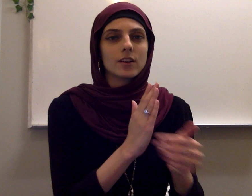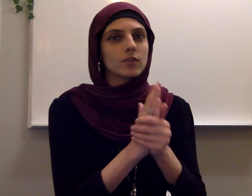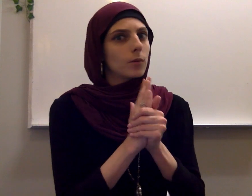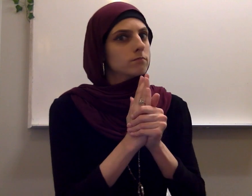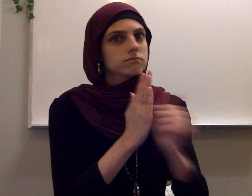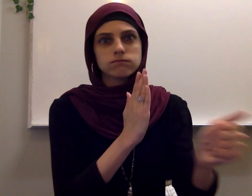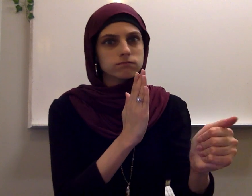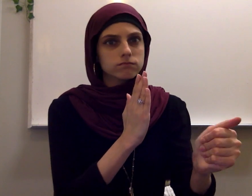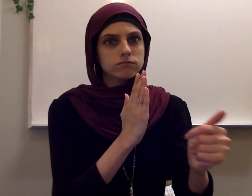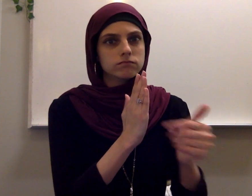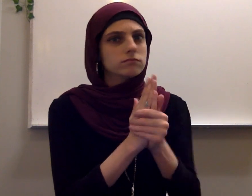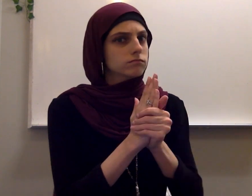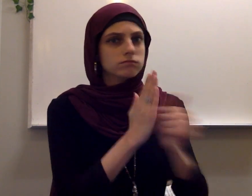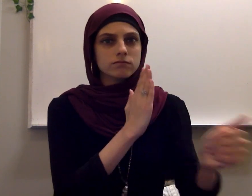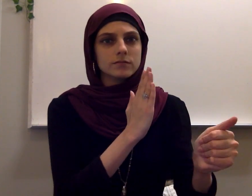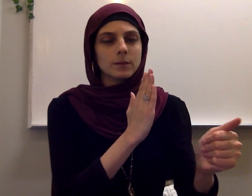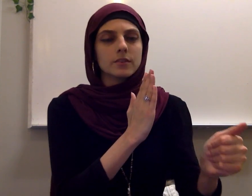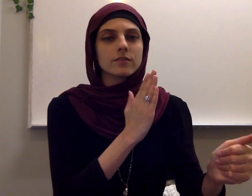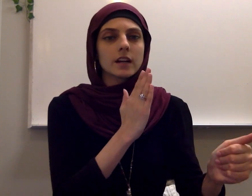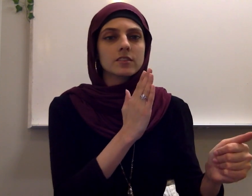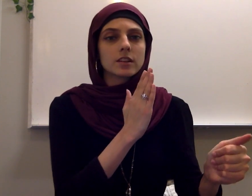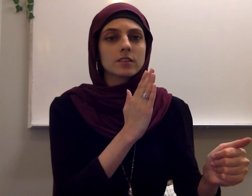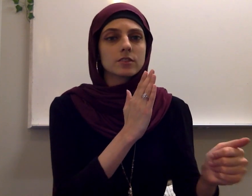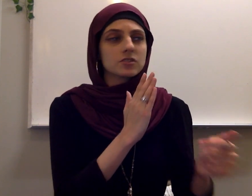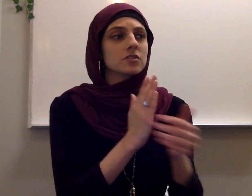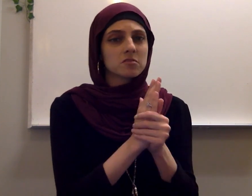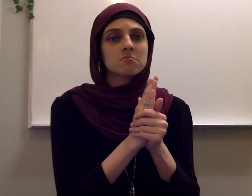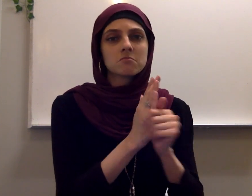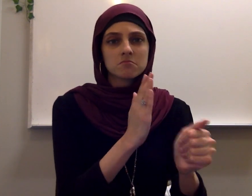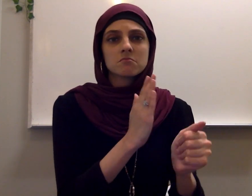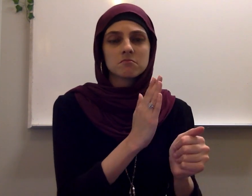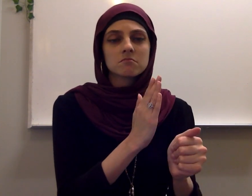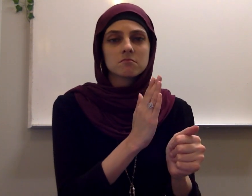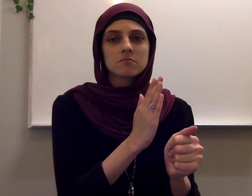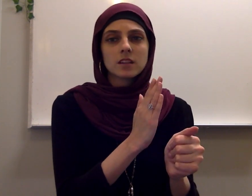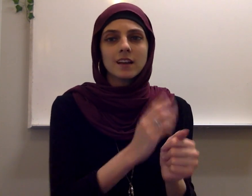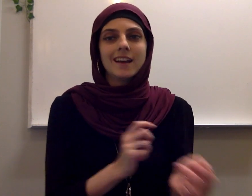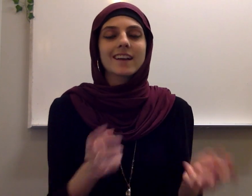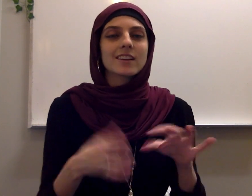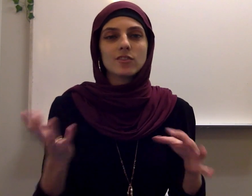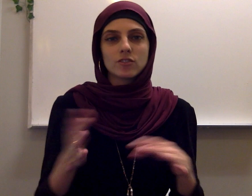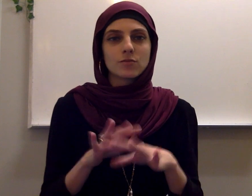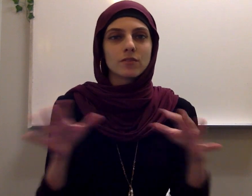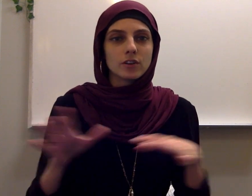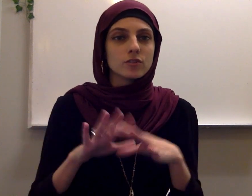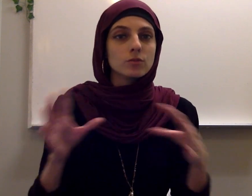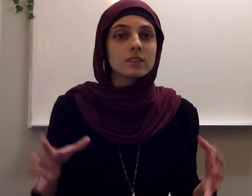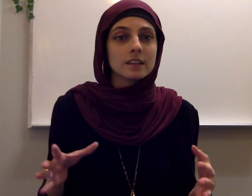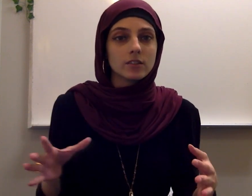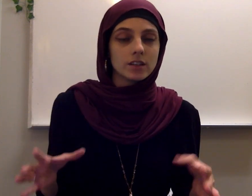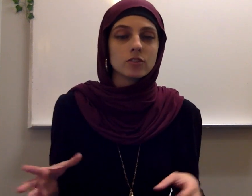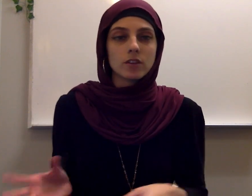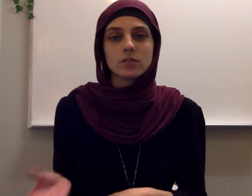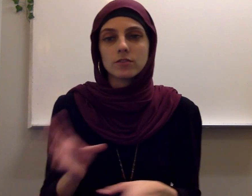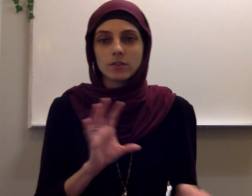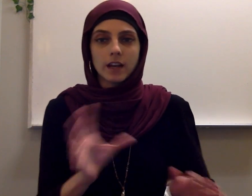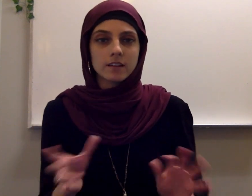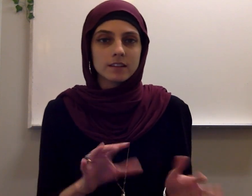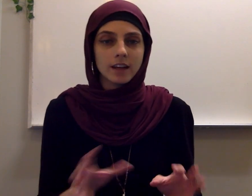So someone's very skilled versus, and it can also just refer to skills in general. So again,